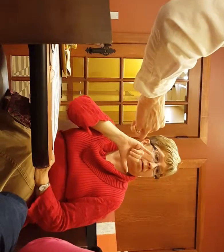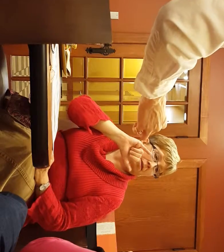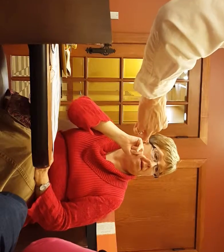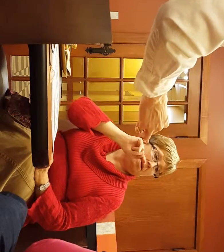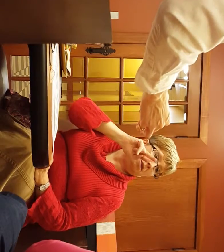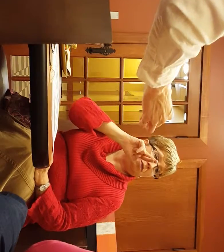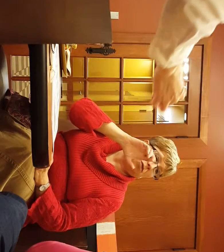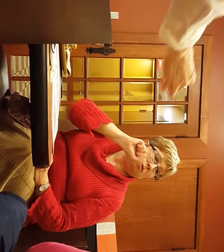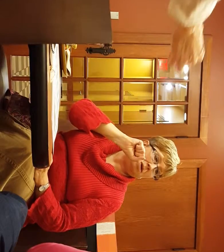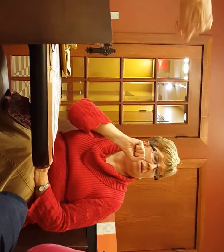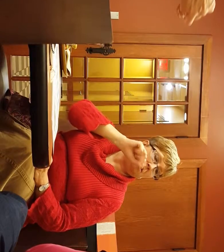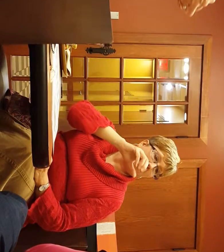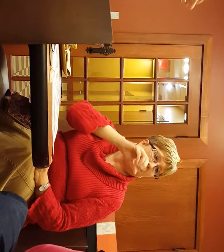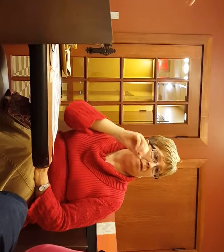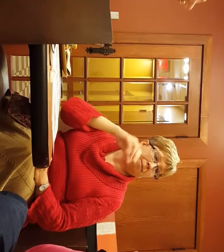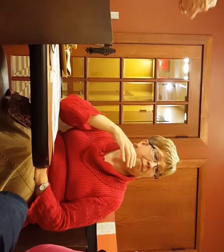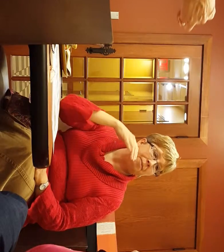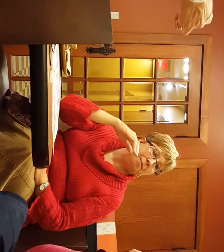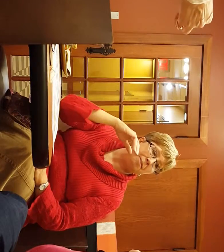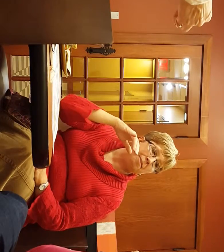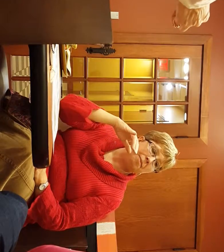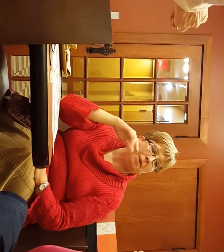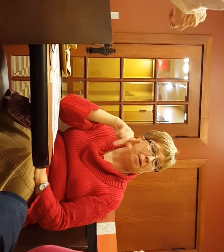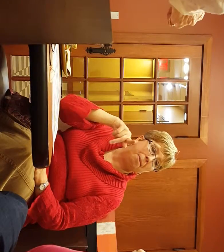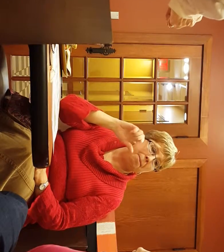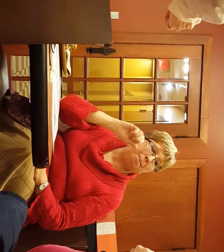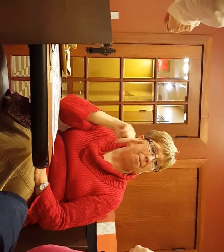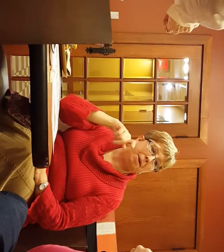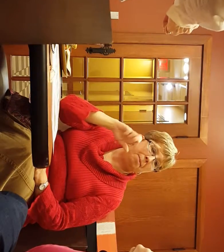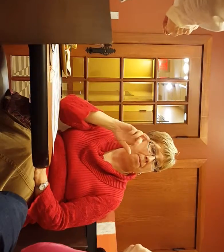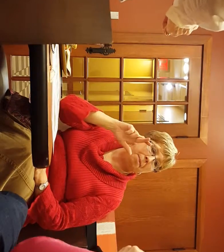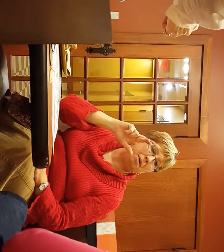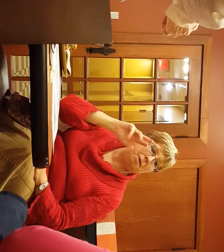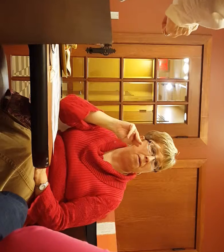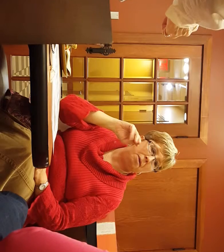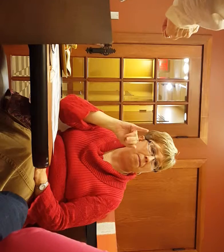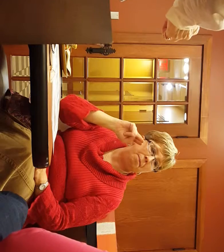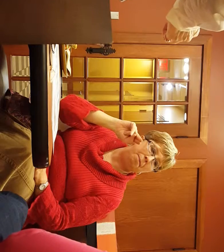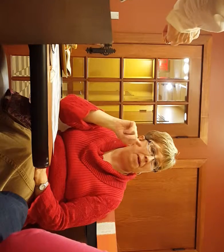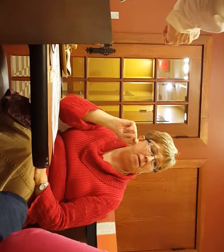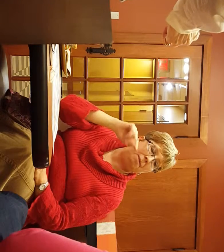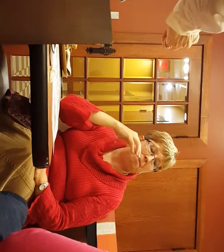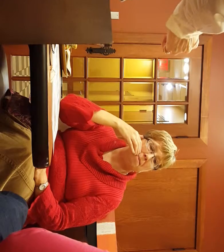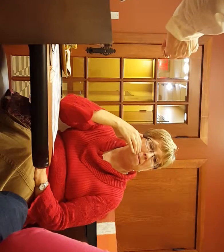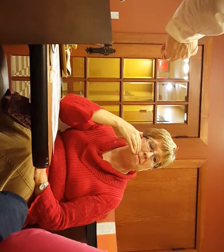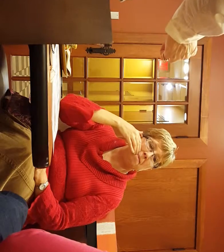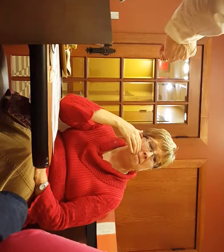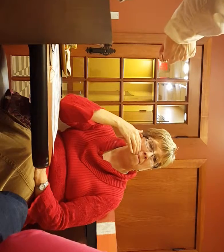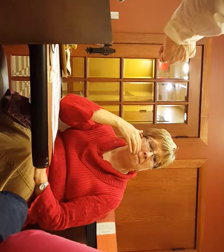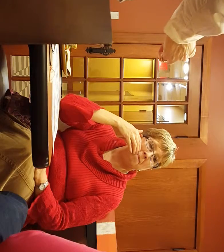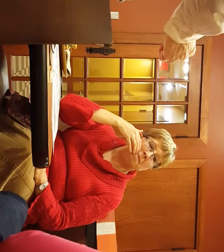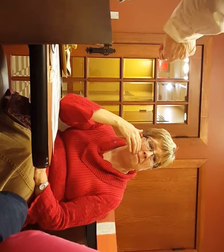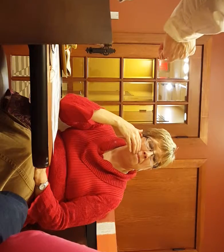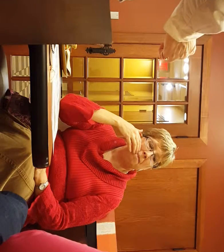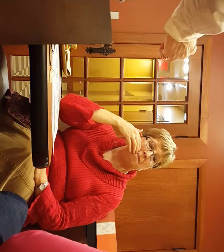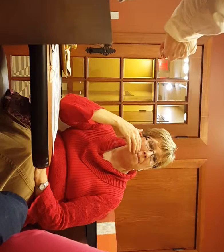I mean, it's an unmistakable smell. And this one is now considered a dietary oil. And